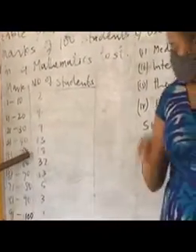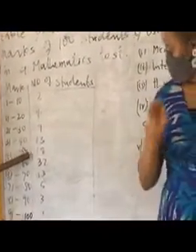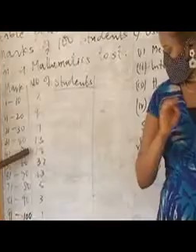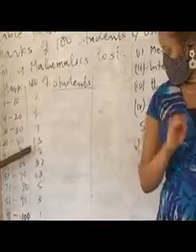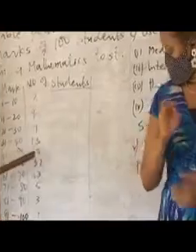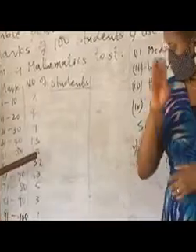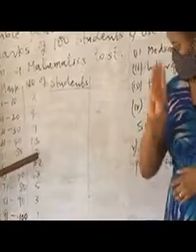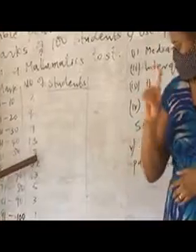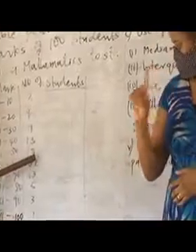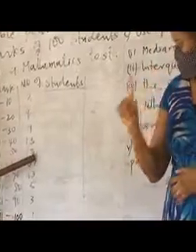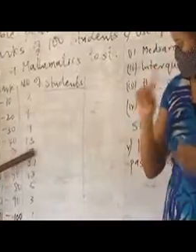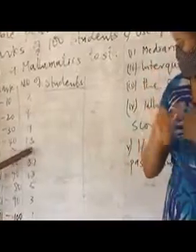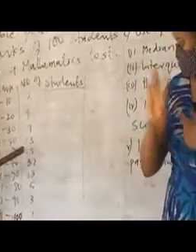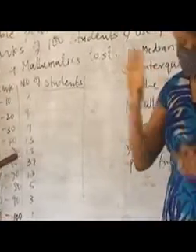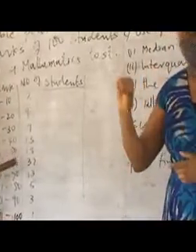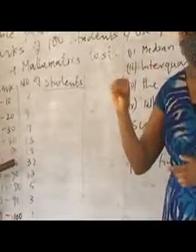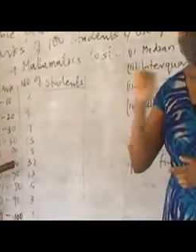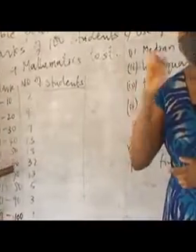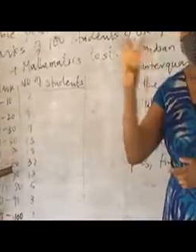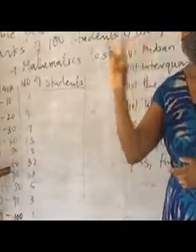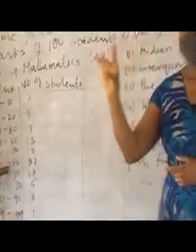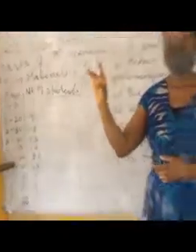41 to 50, 18.